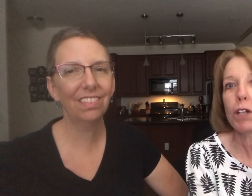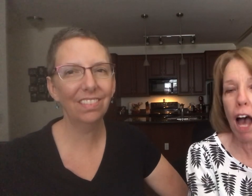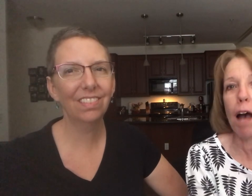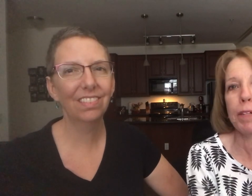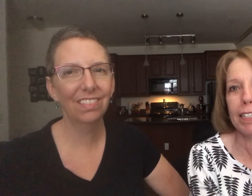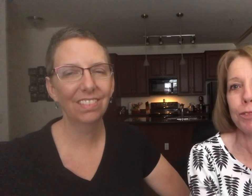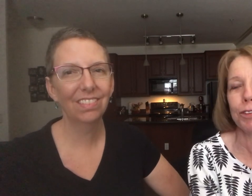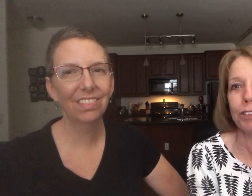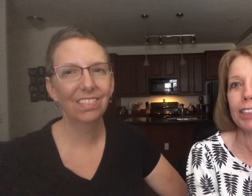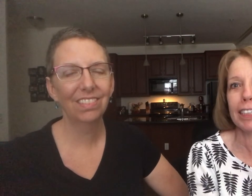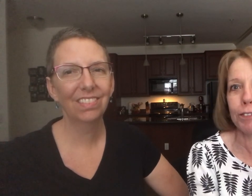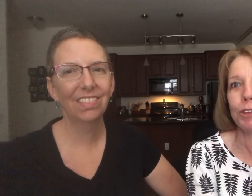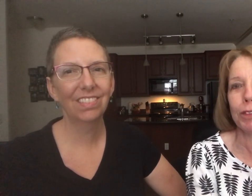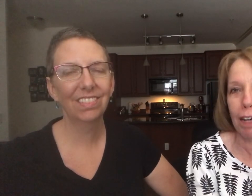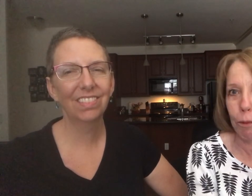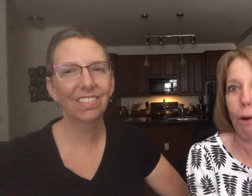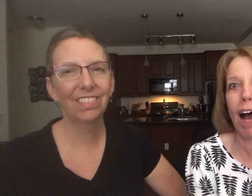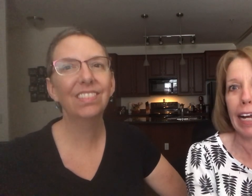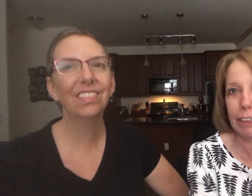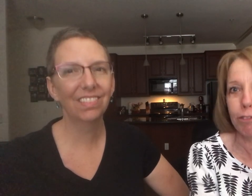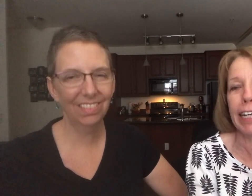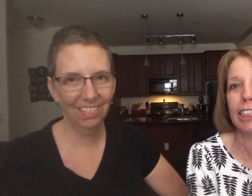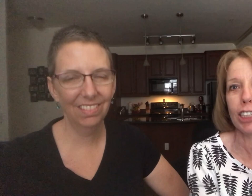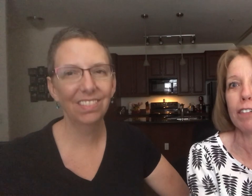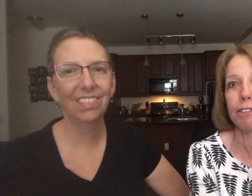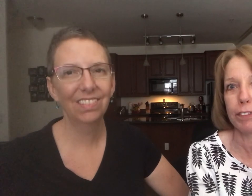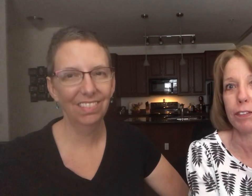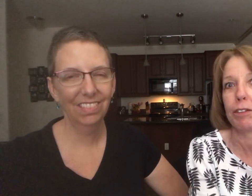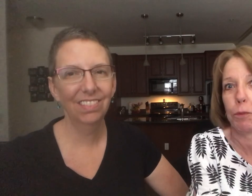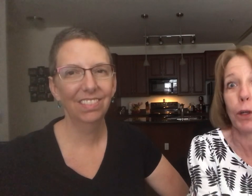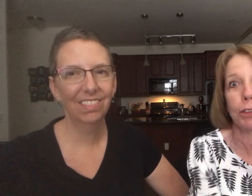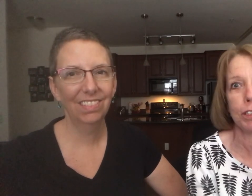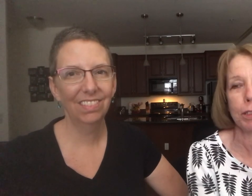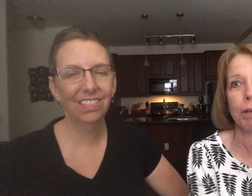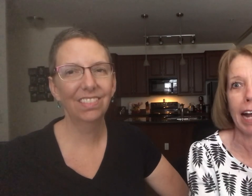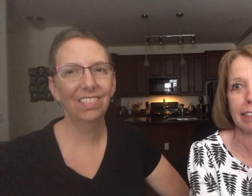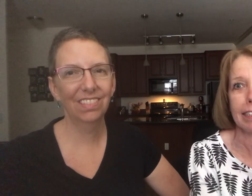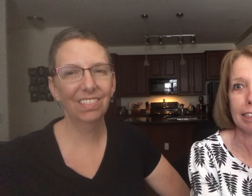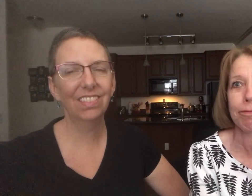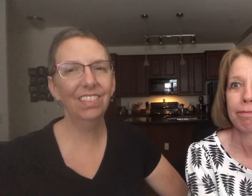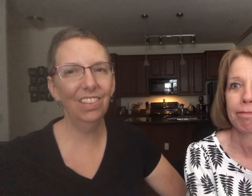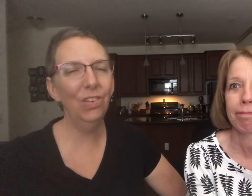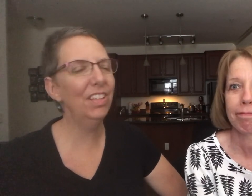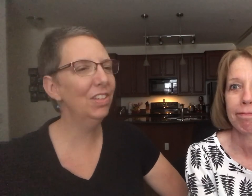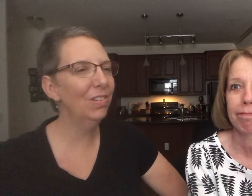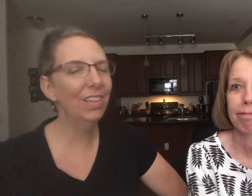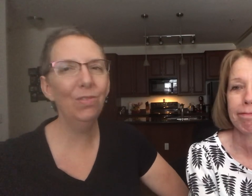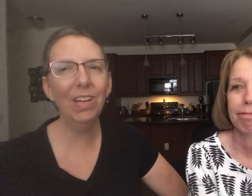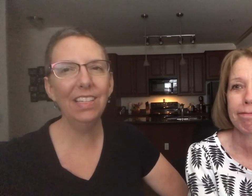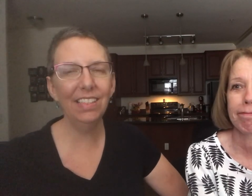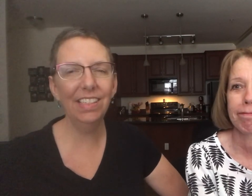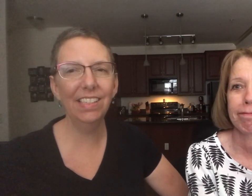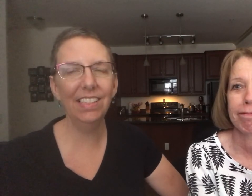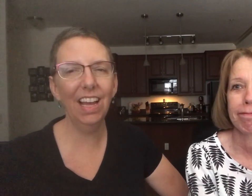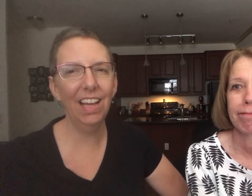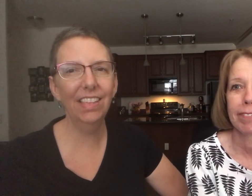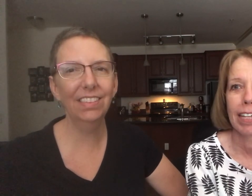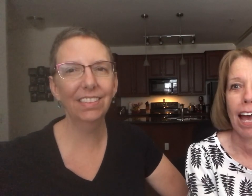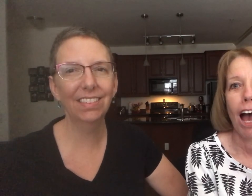comedies would really give you a wide range of different words to practice. Okay, so what is NCIS?